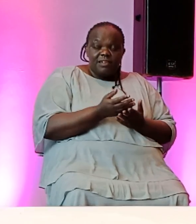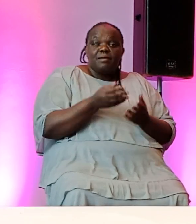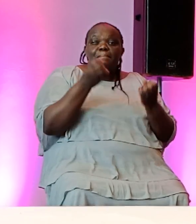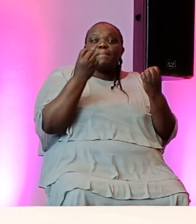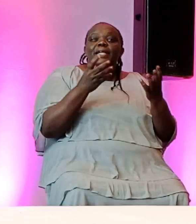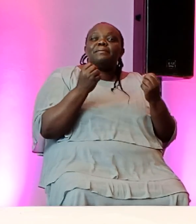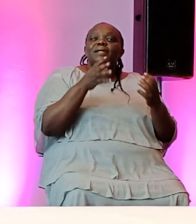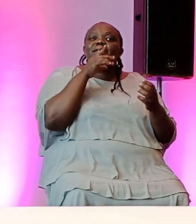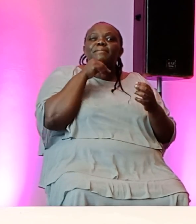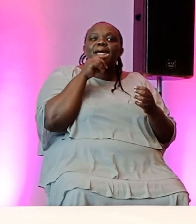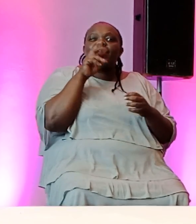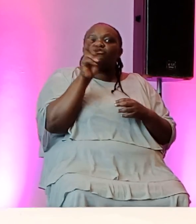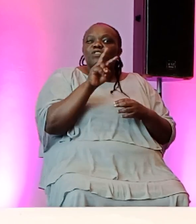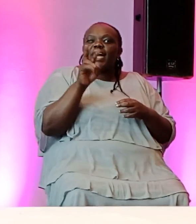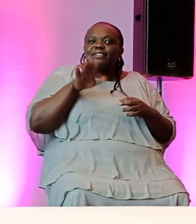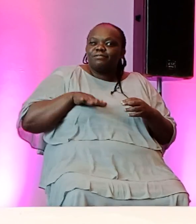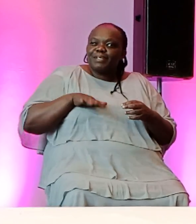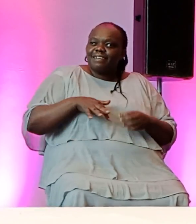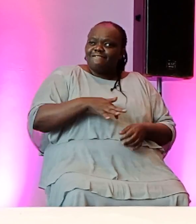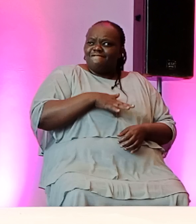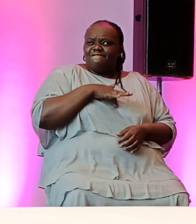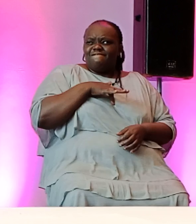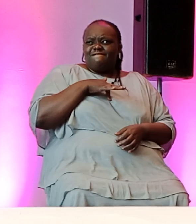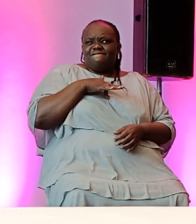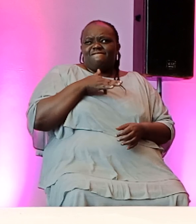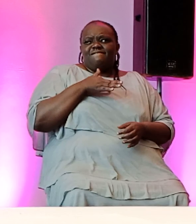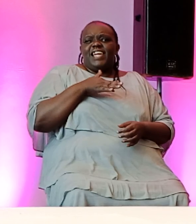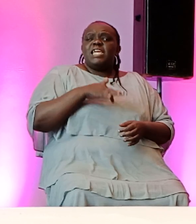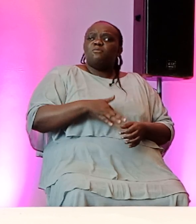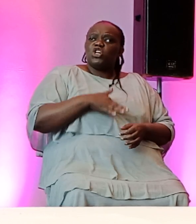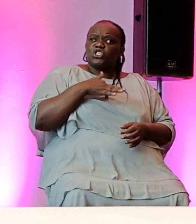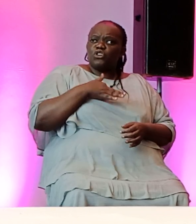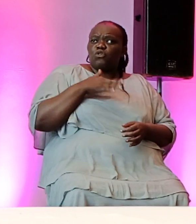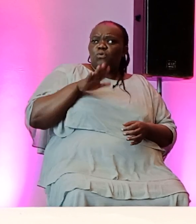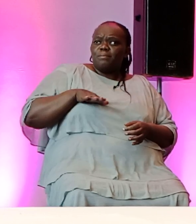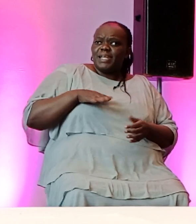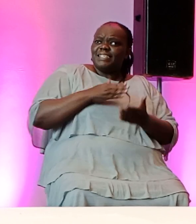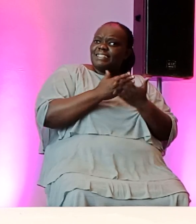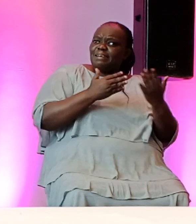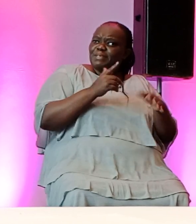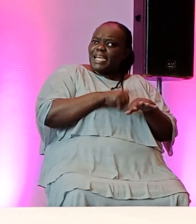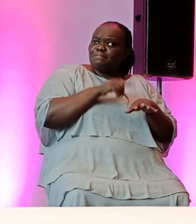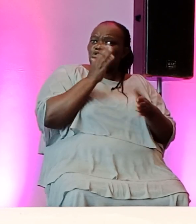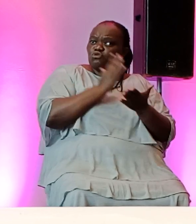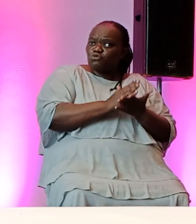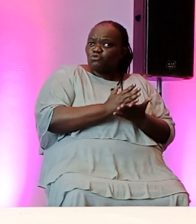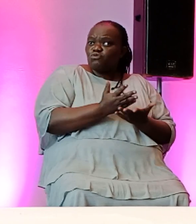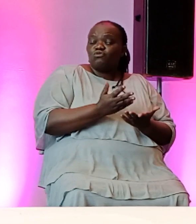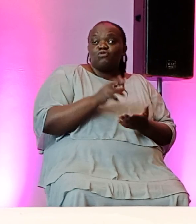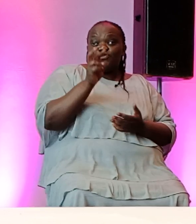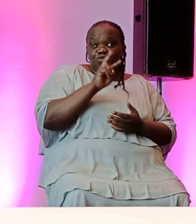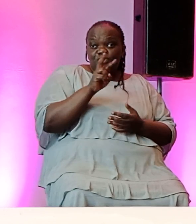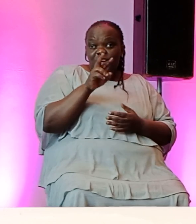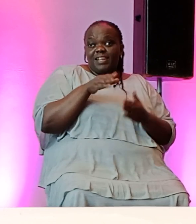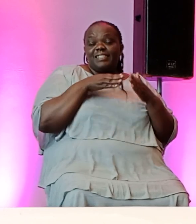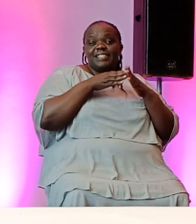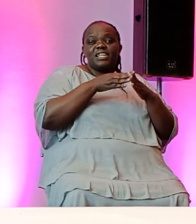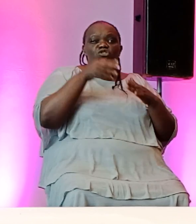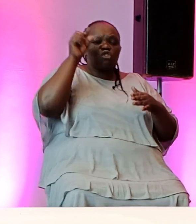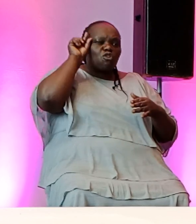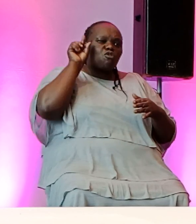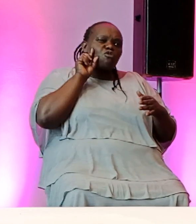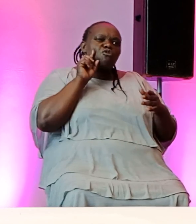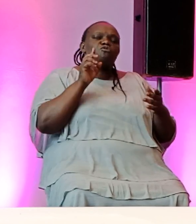Most men look at women as emotional beings, which sometimes I don't think is true, We should also look at sexual